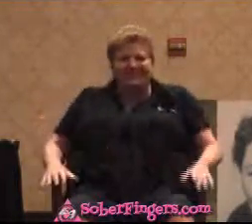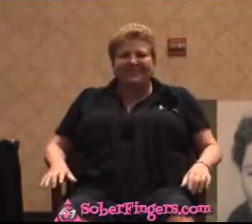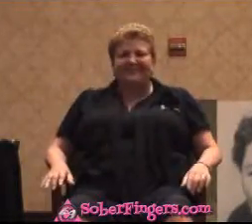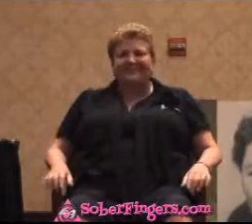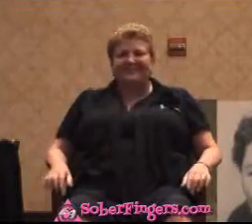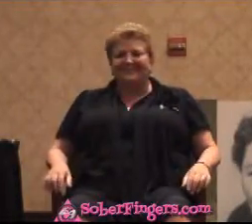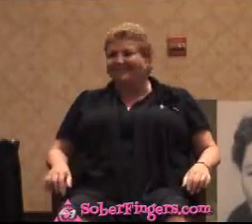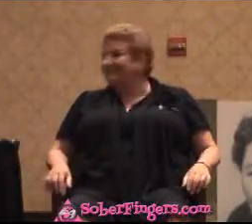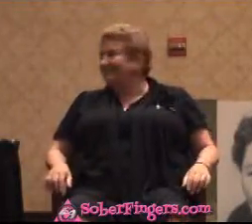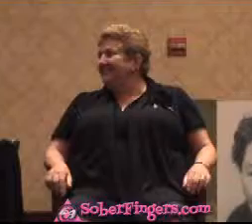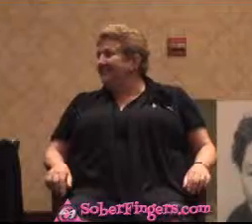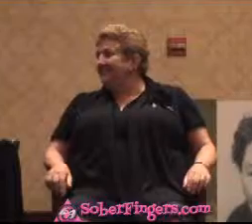And I was like,